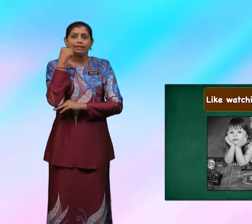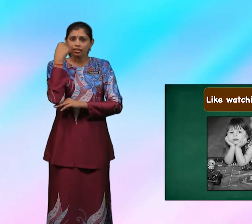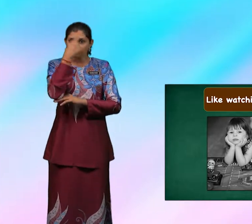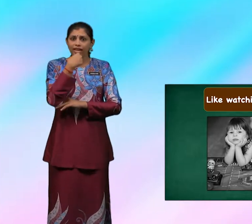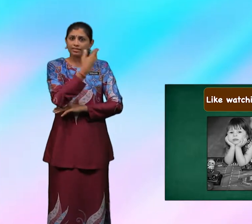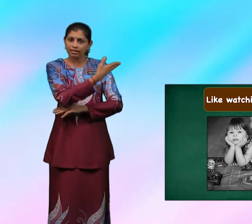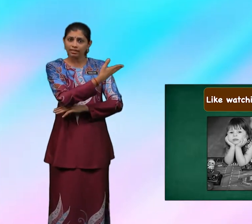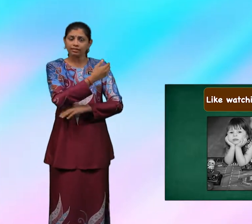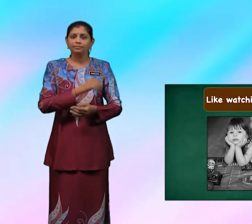girl's face here?